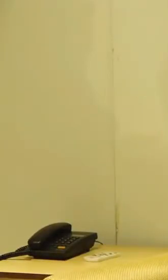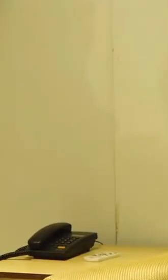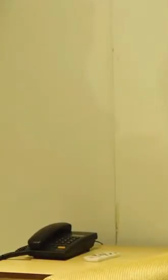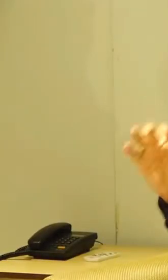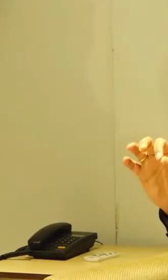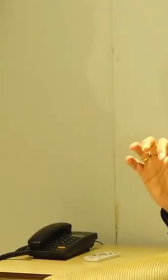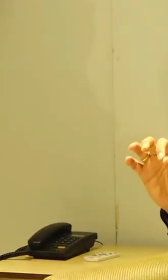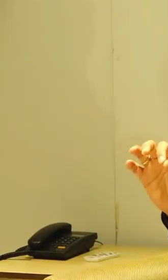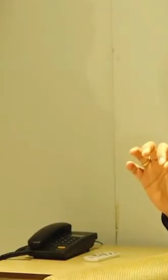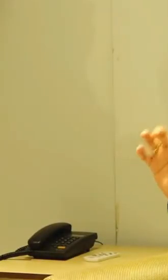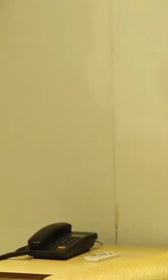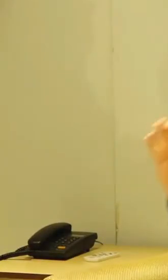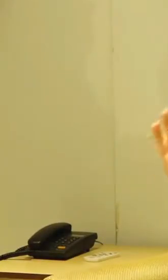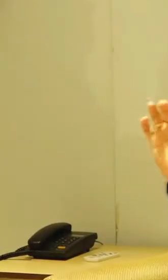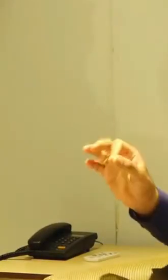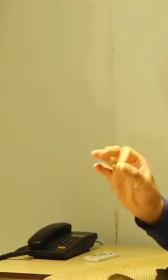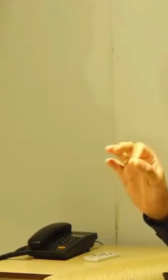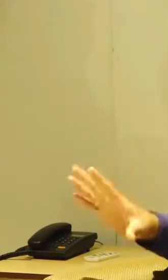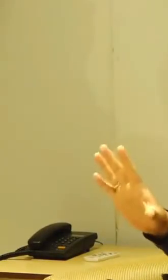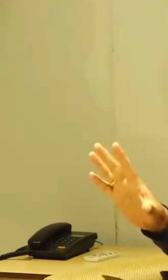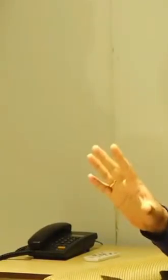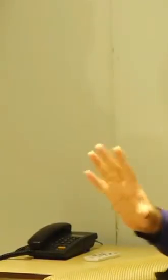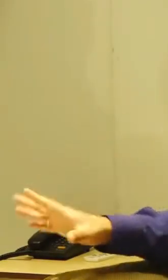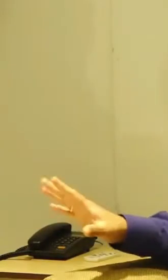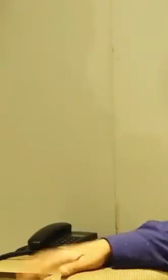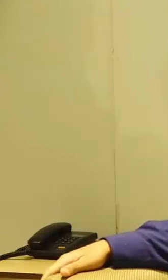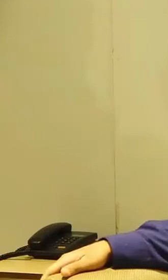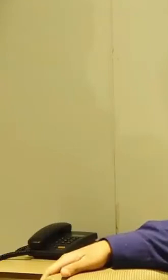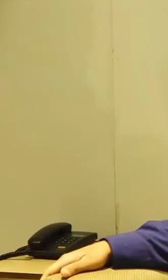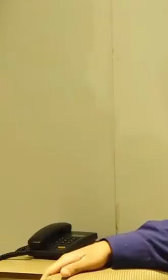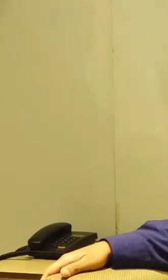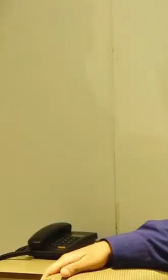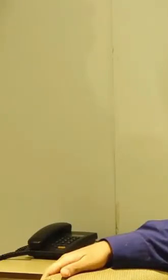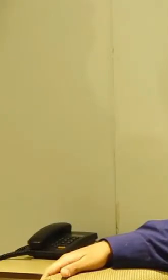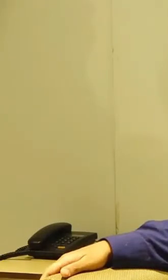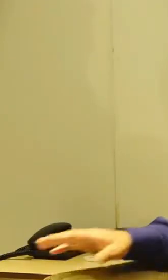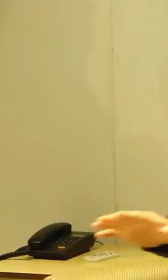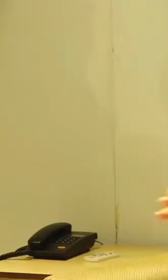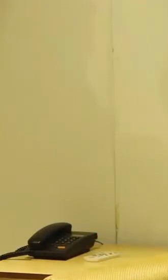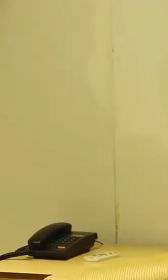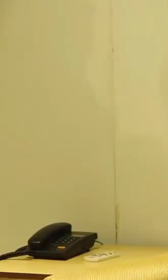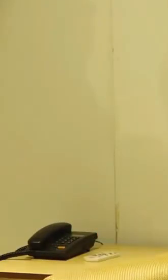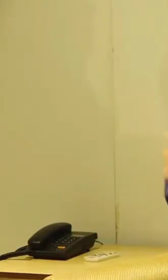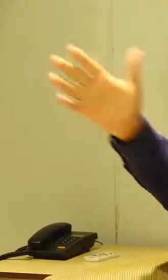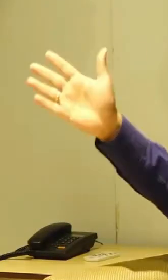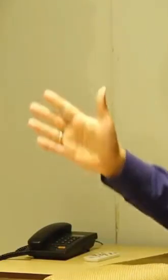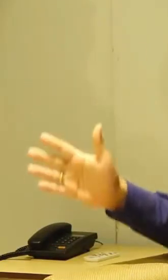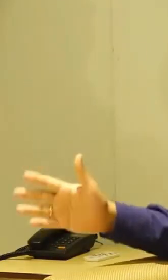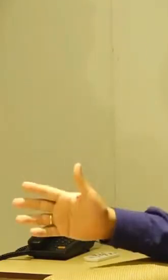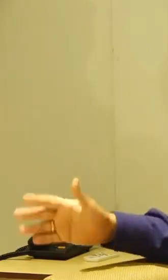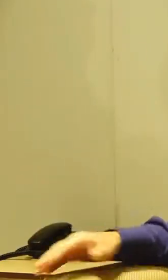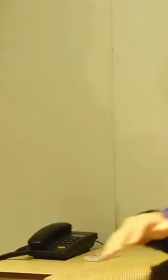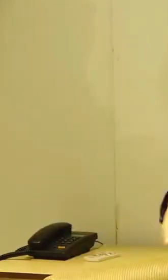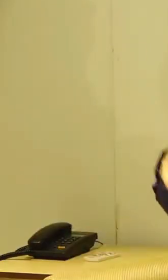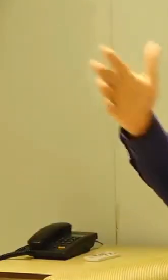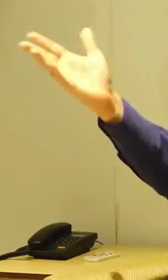certain substantive interests which have to be protected unconditionally. Now, I agree that the spectrum is